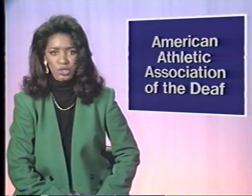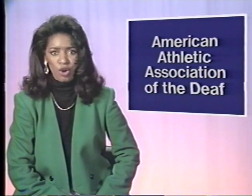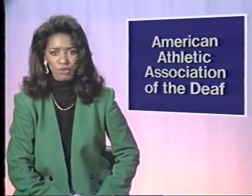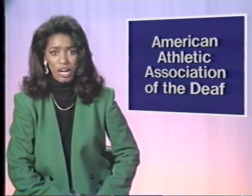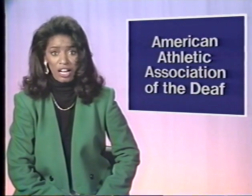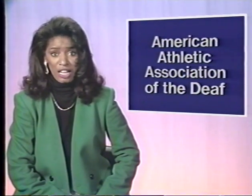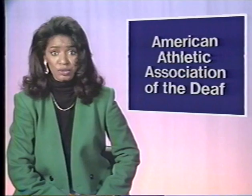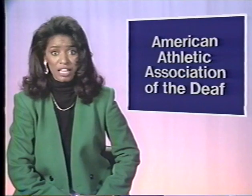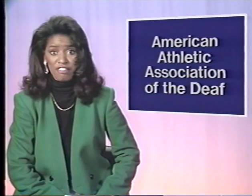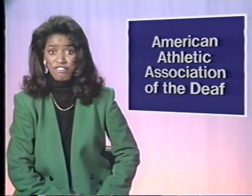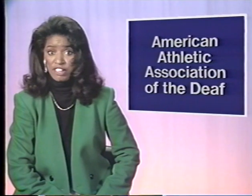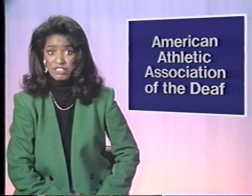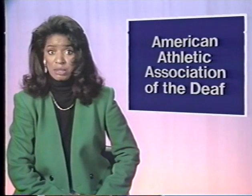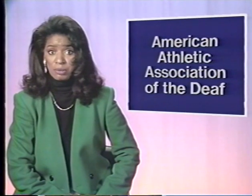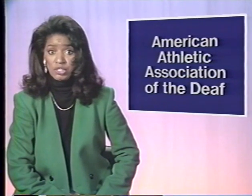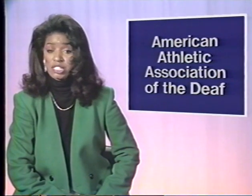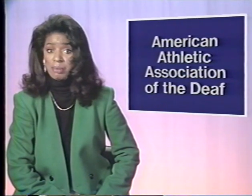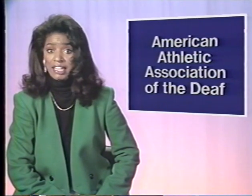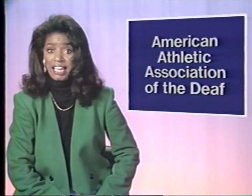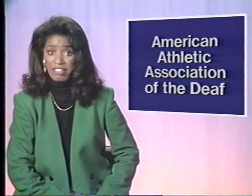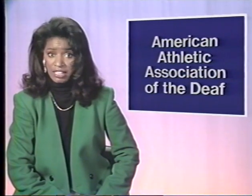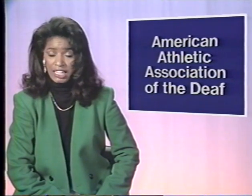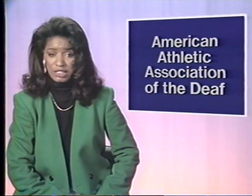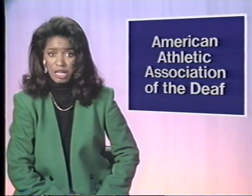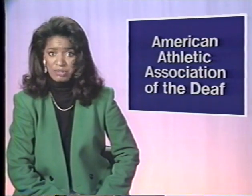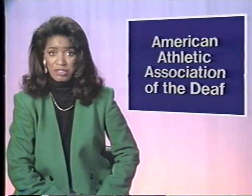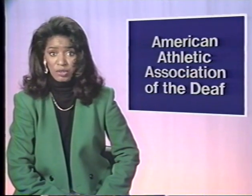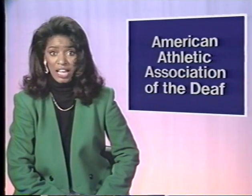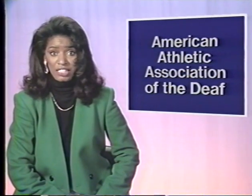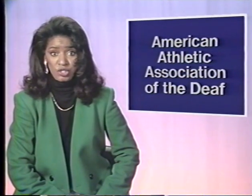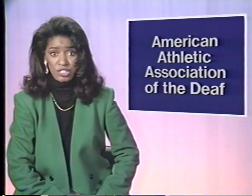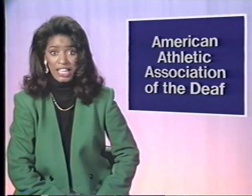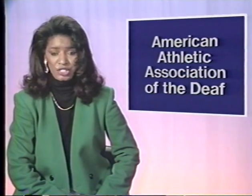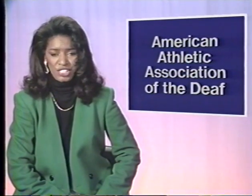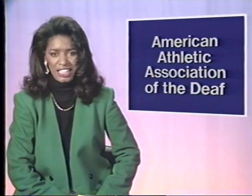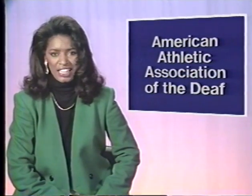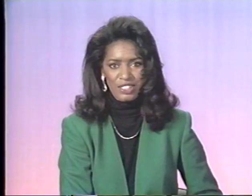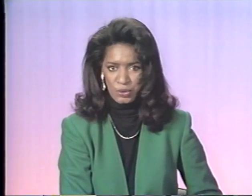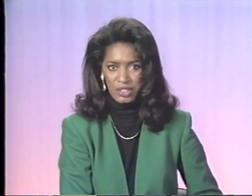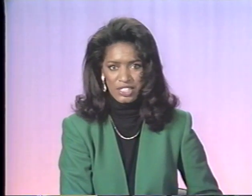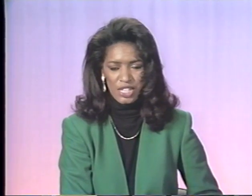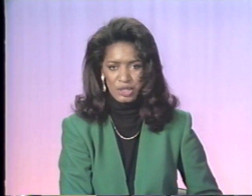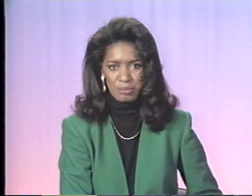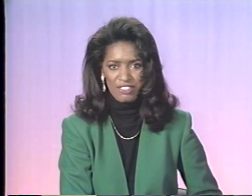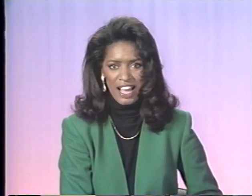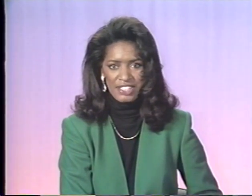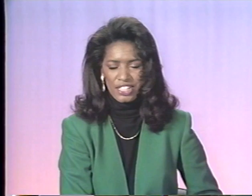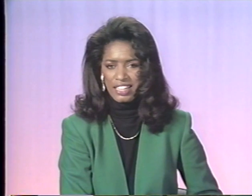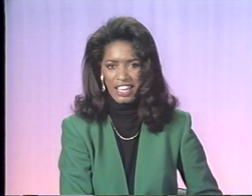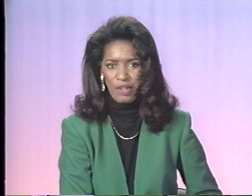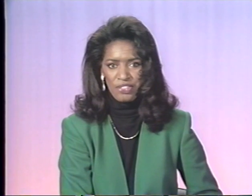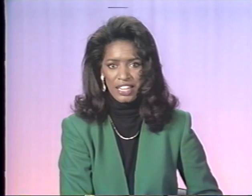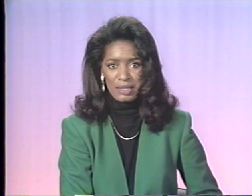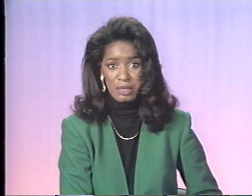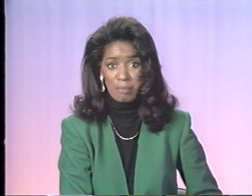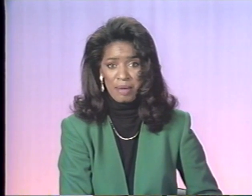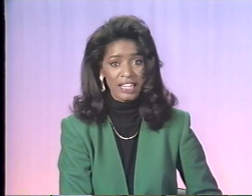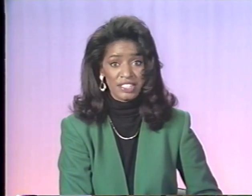over 150 participating athletic clubs in the United States. This organization provides a healthy and competitive